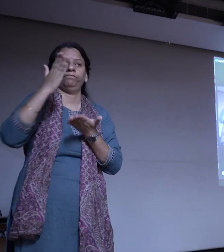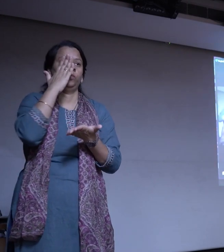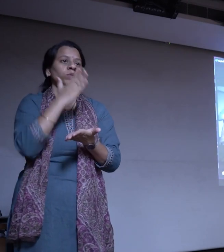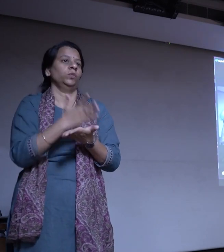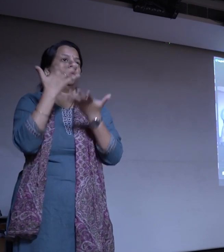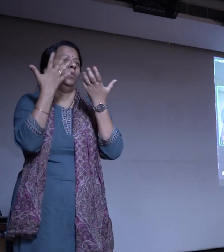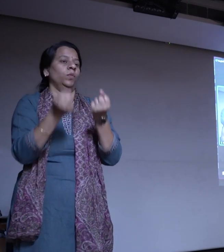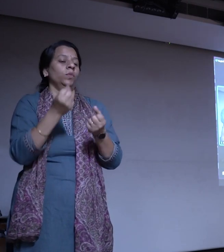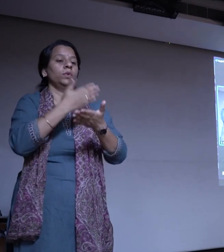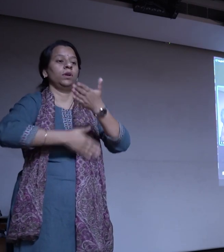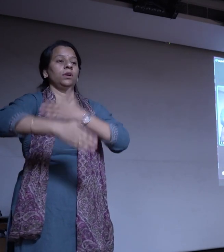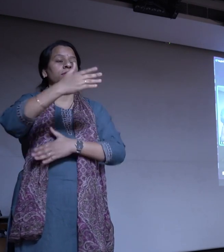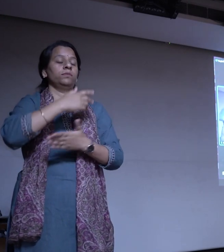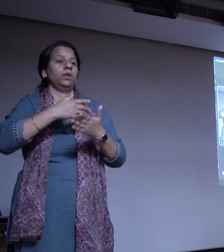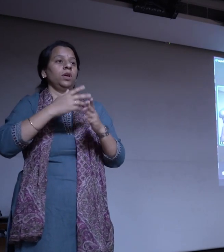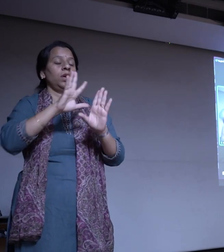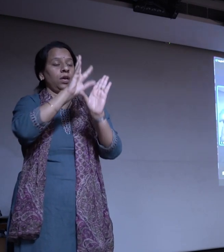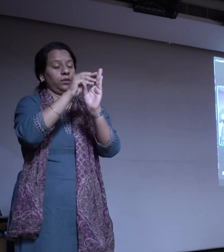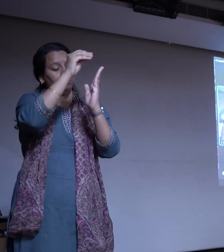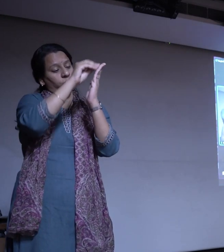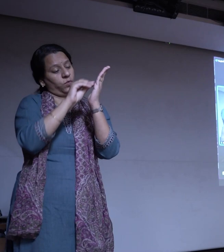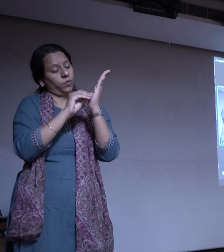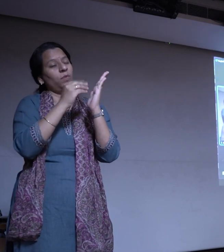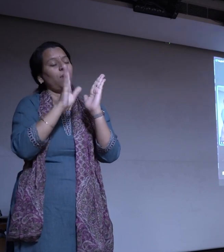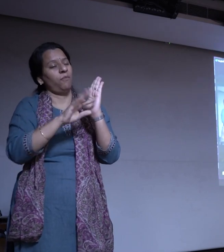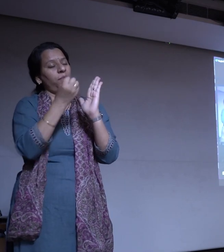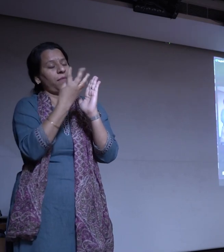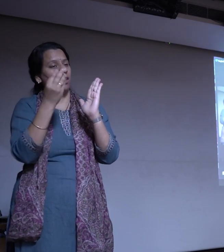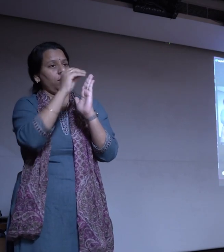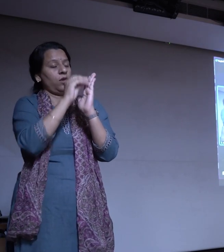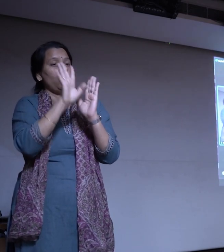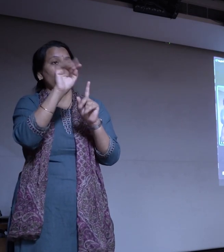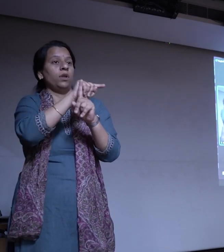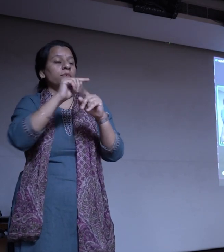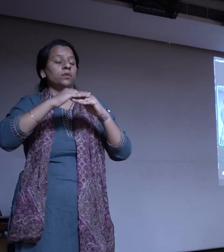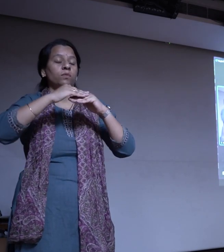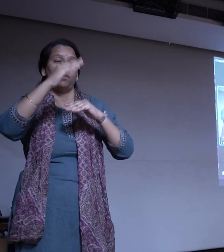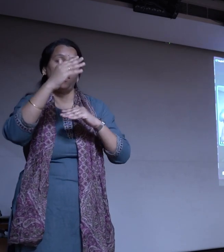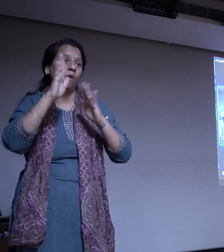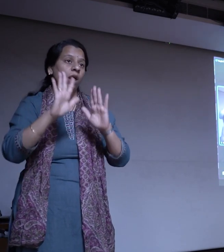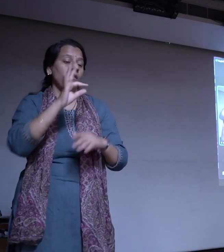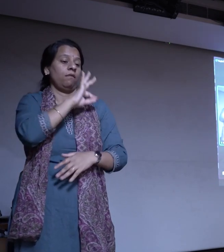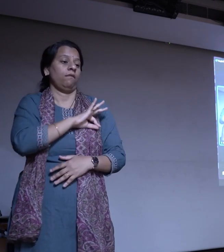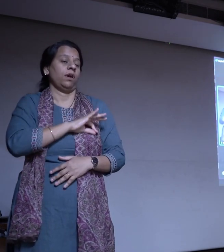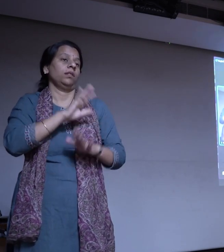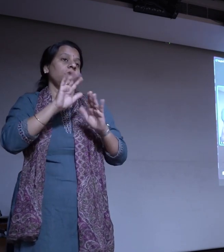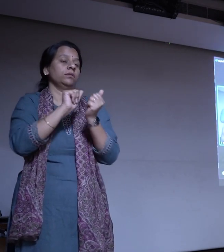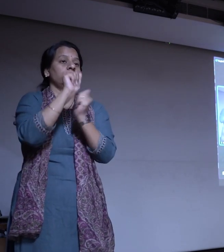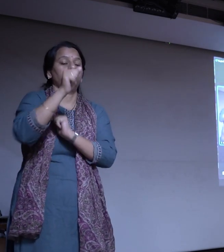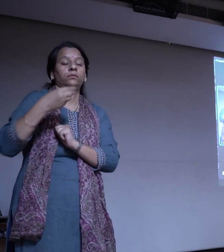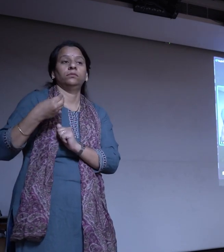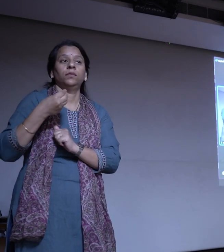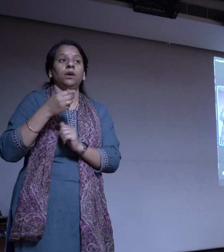myth disability under reported fig due to this myth 4% disability